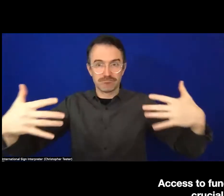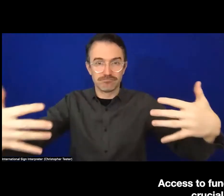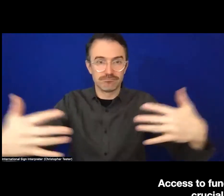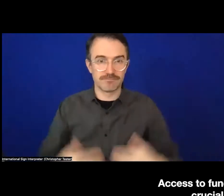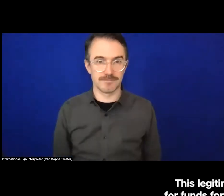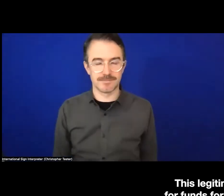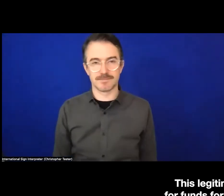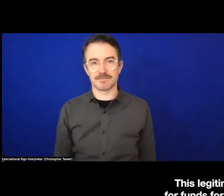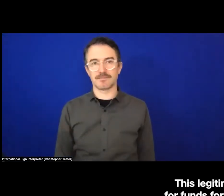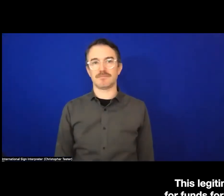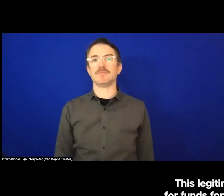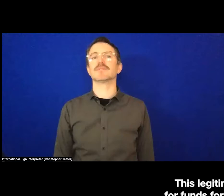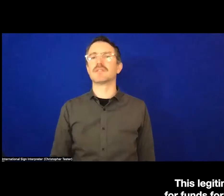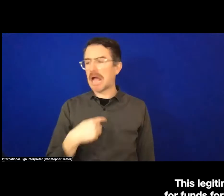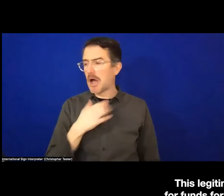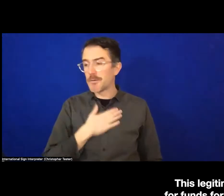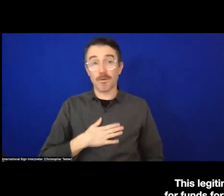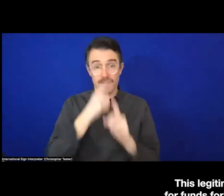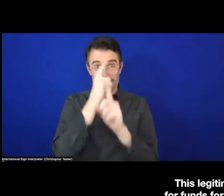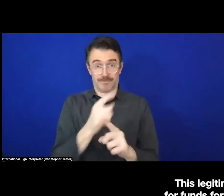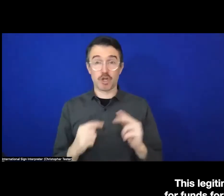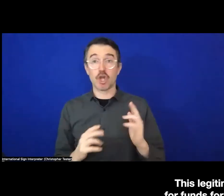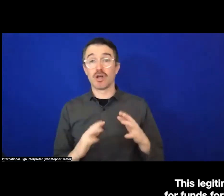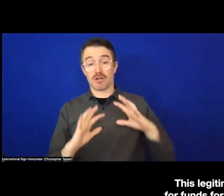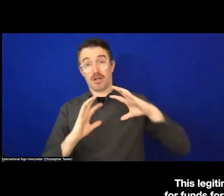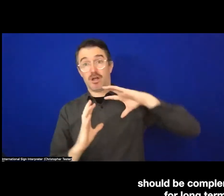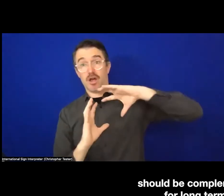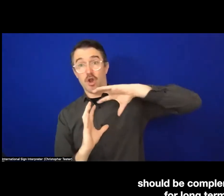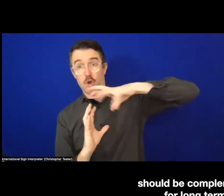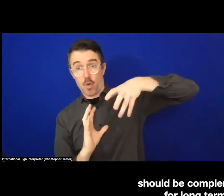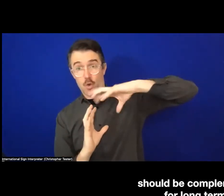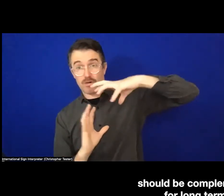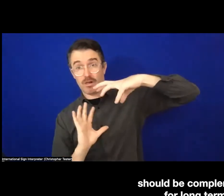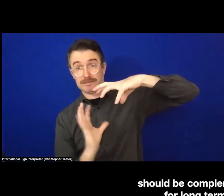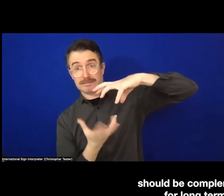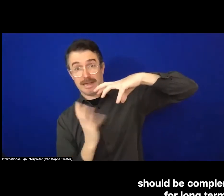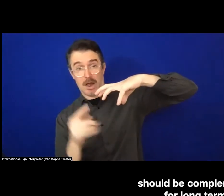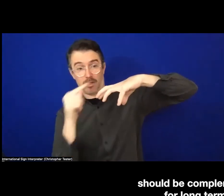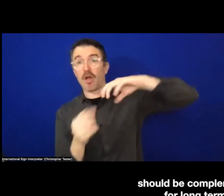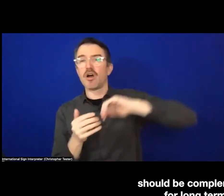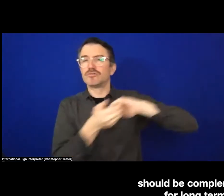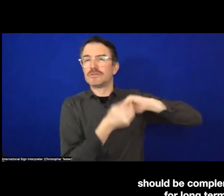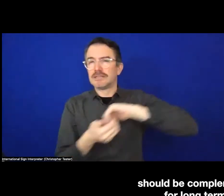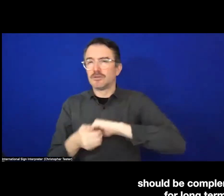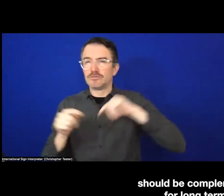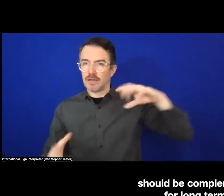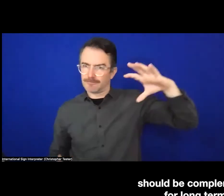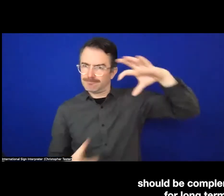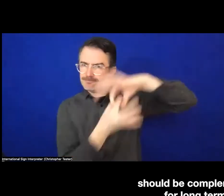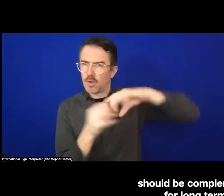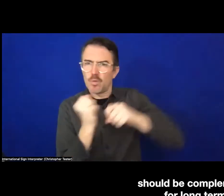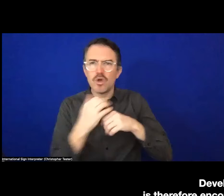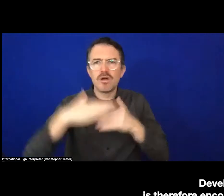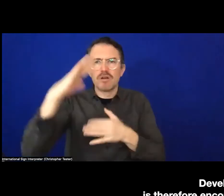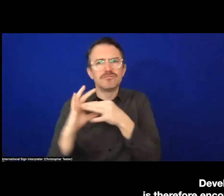to funding is of course crucial for OPDs. Legitimate demands for funds for immediate use should be complemented by resources